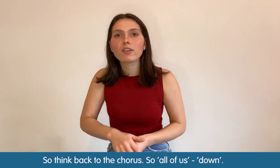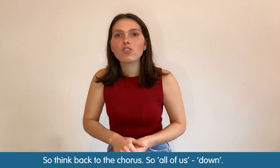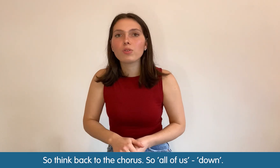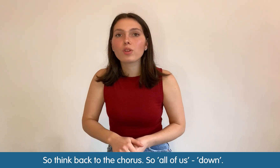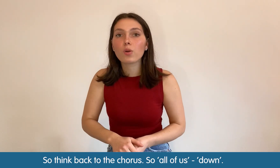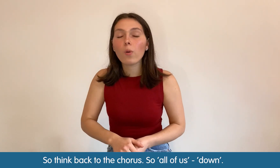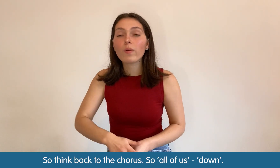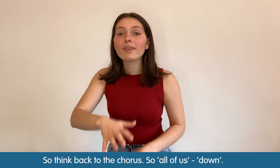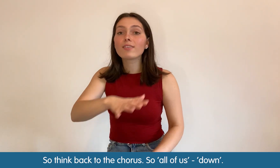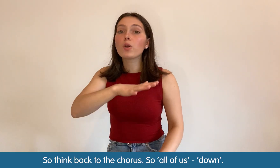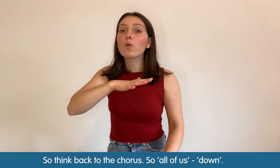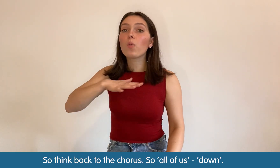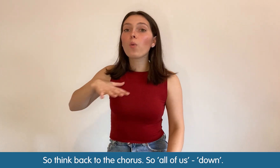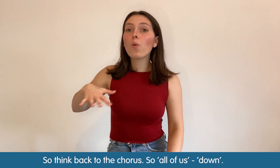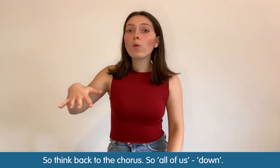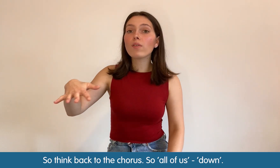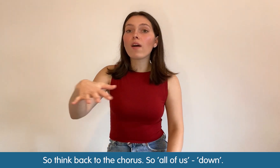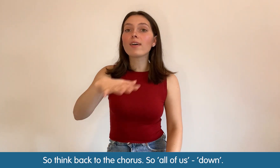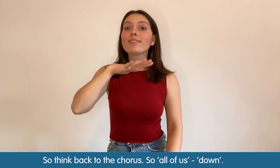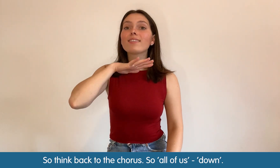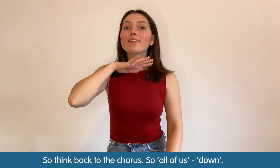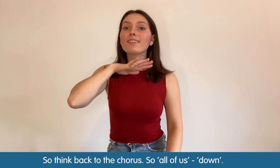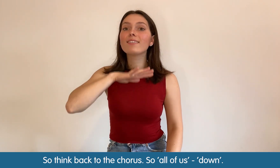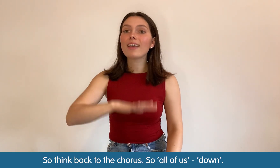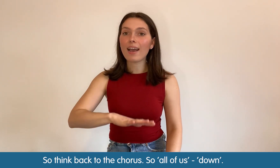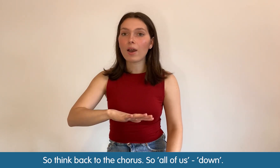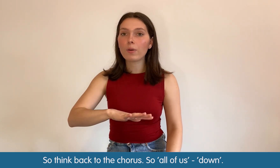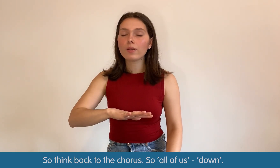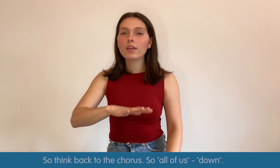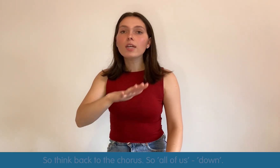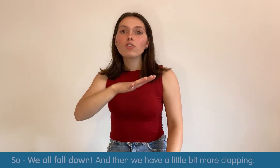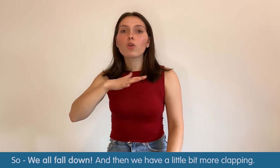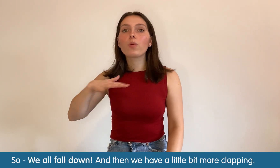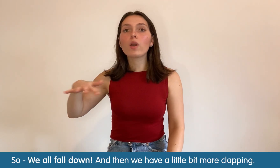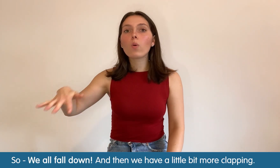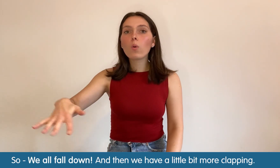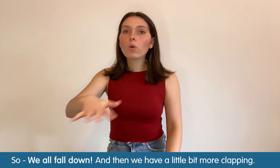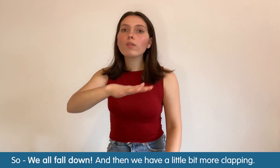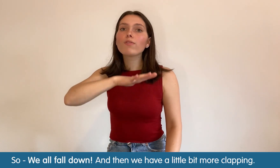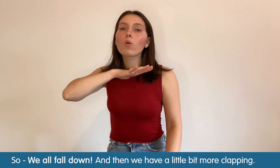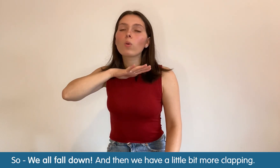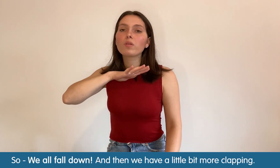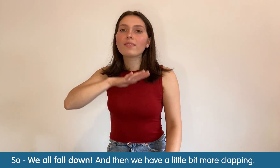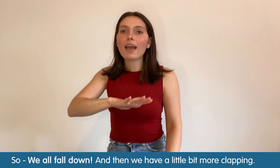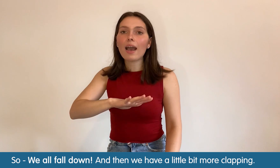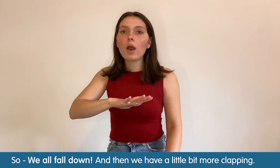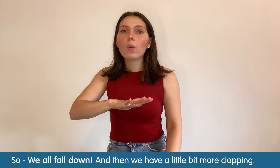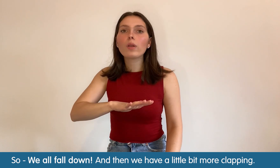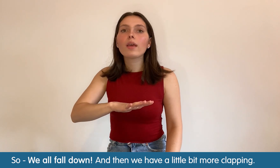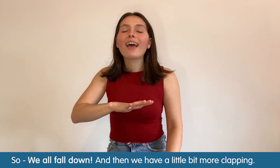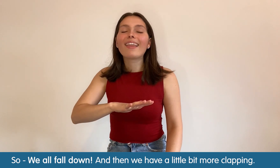to the chorus. So all of us down. So we all fall down. And then